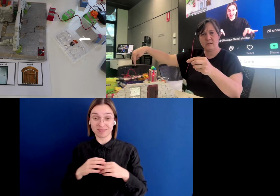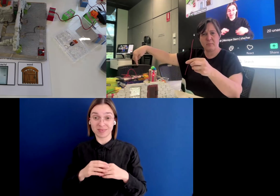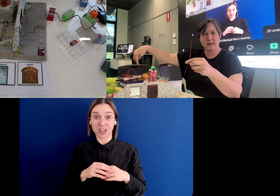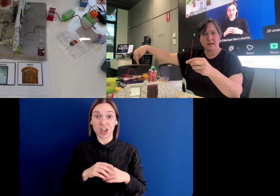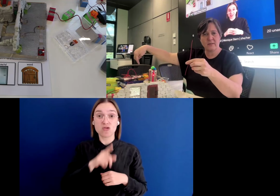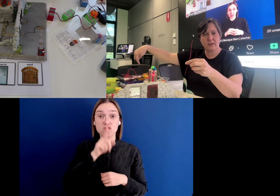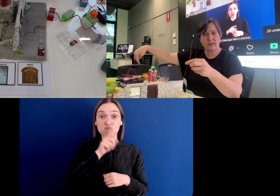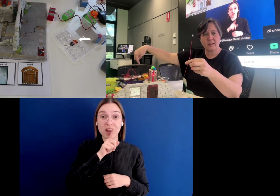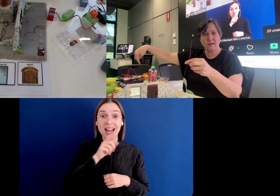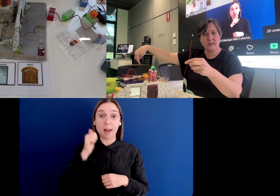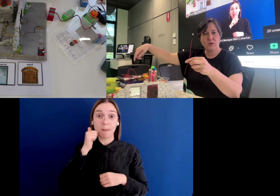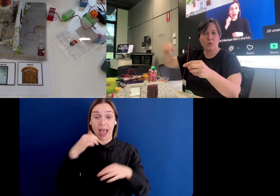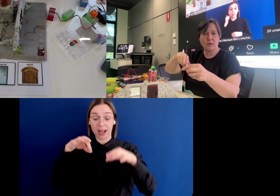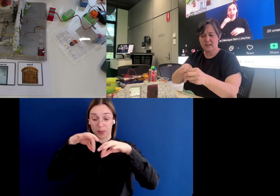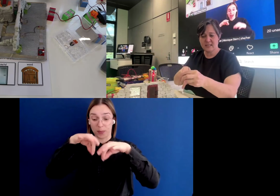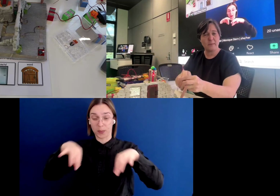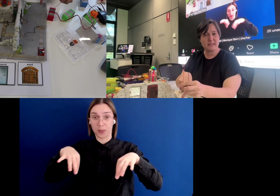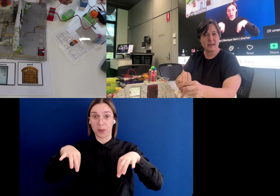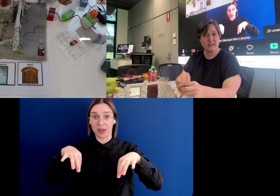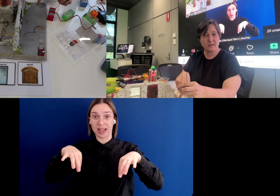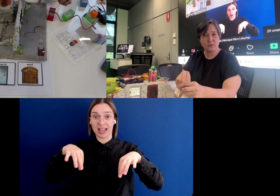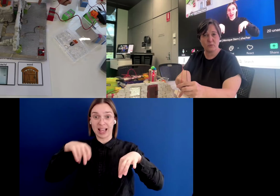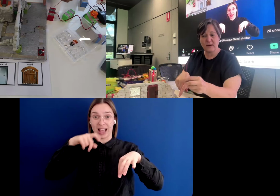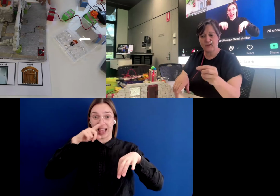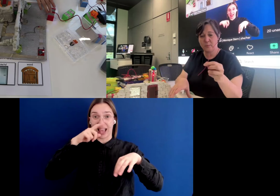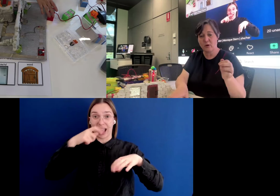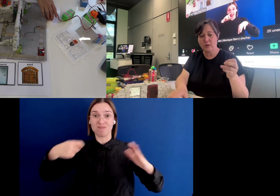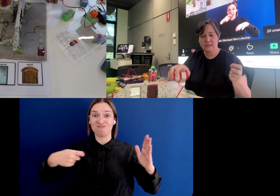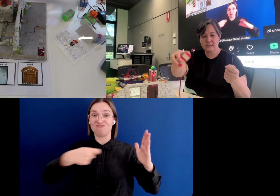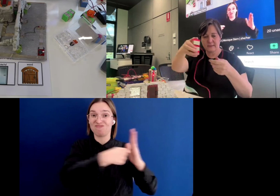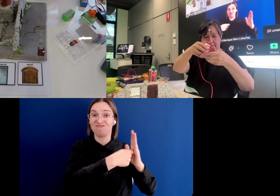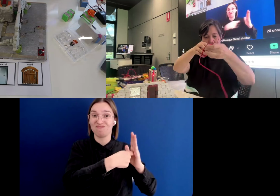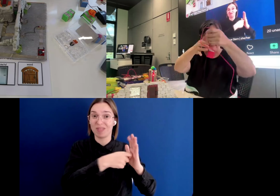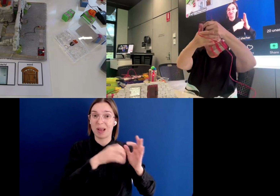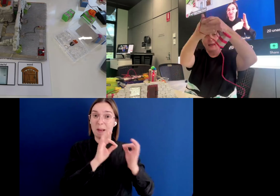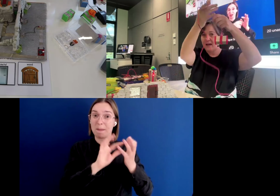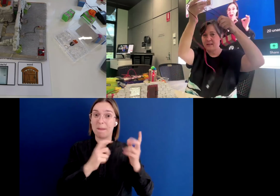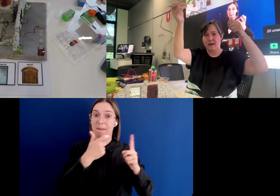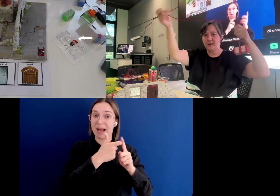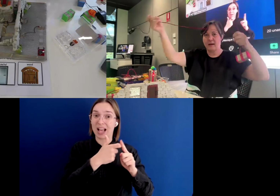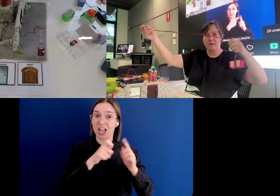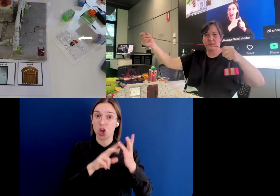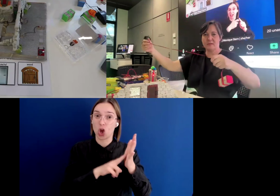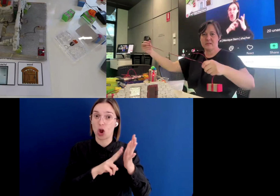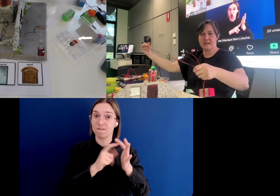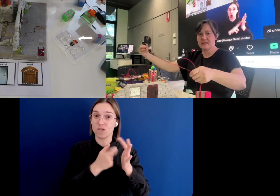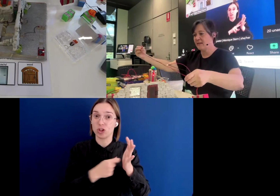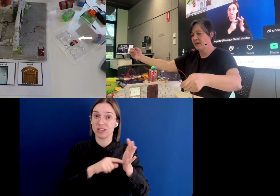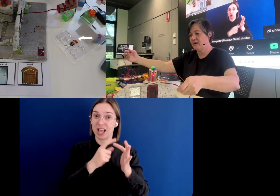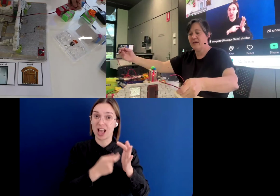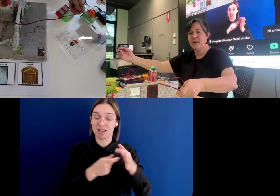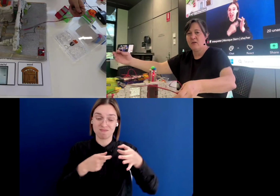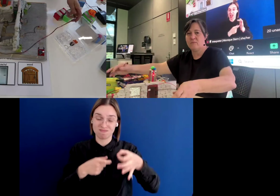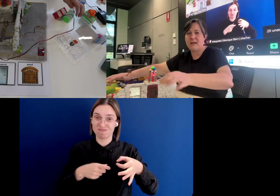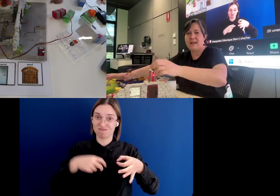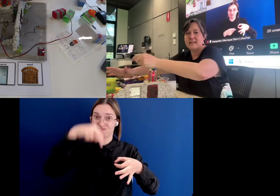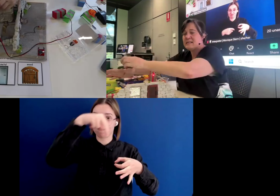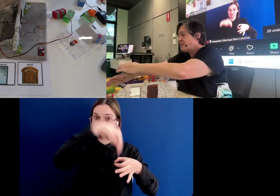wires to your buck converter, or you can tape it down to one of your blocks and the light will come on. So there's